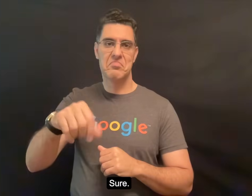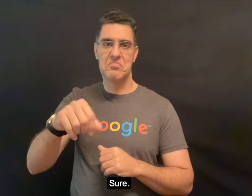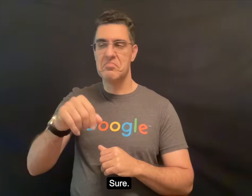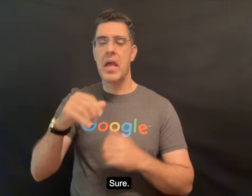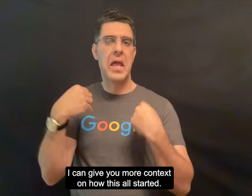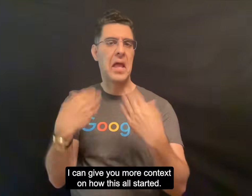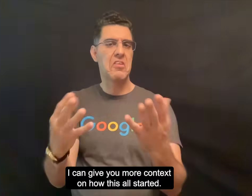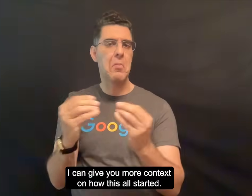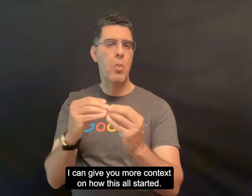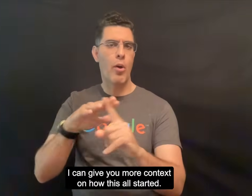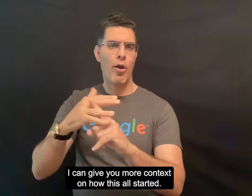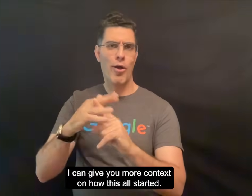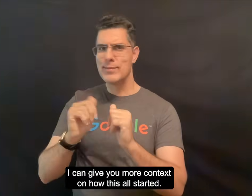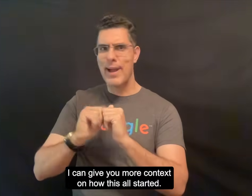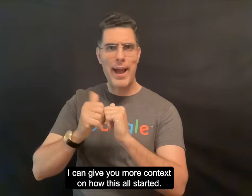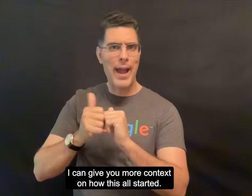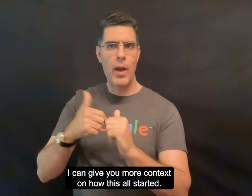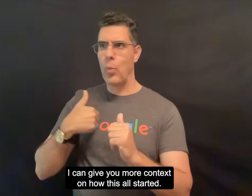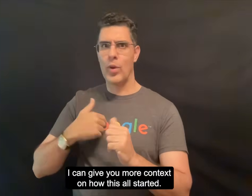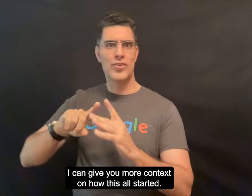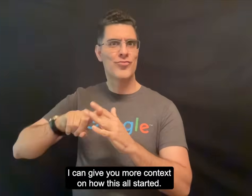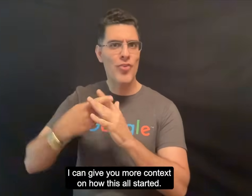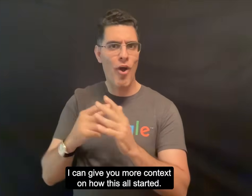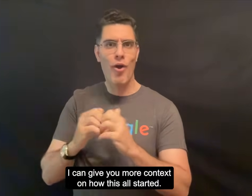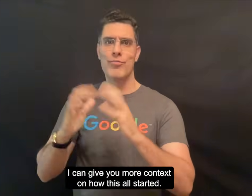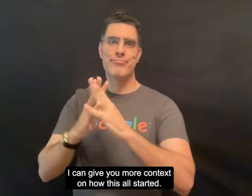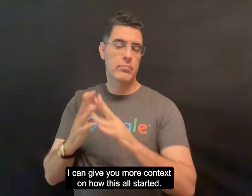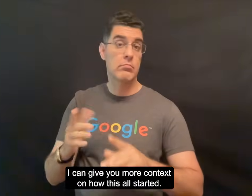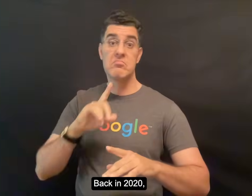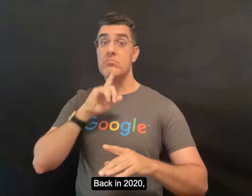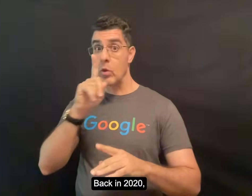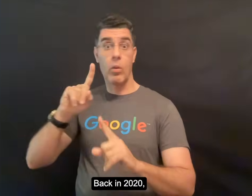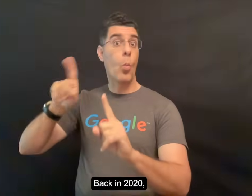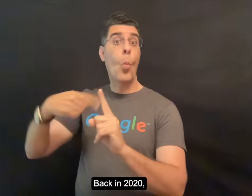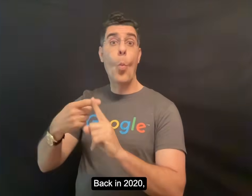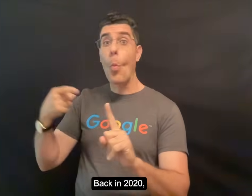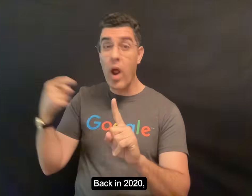Sure. I can give you more context on how all this started. Back in 2020,